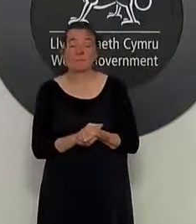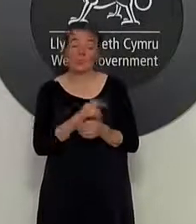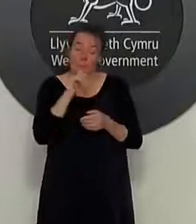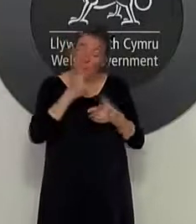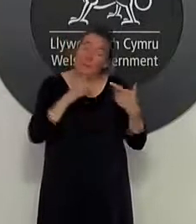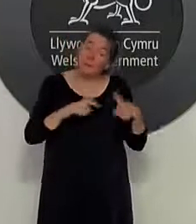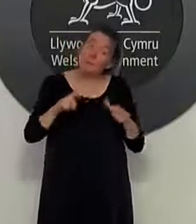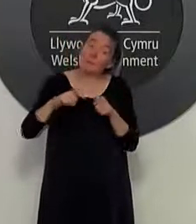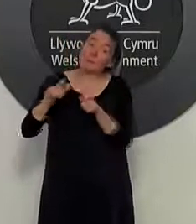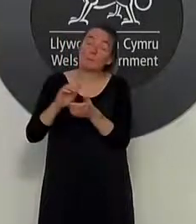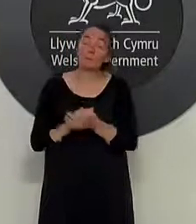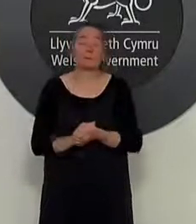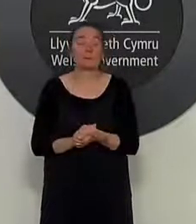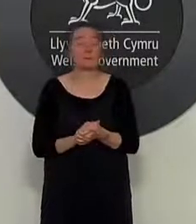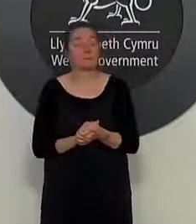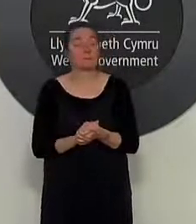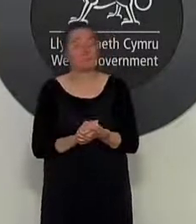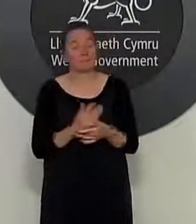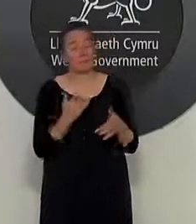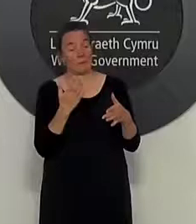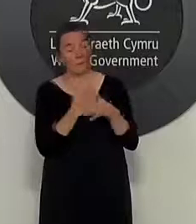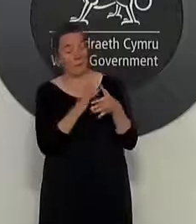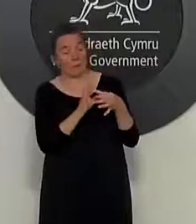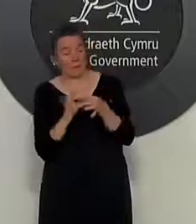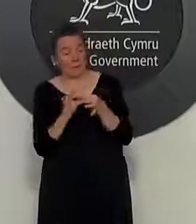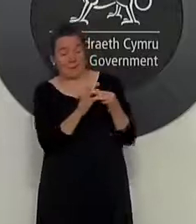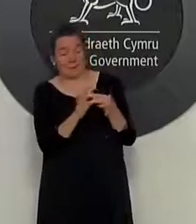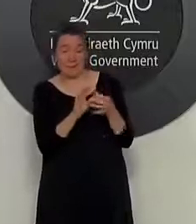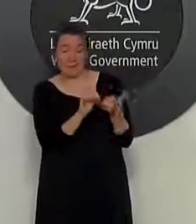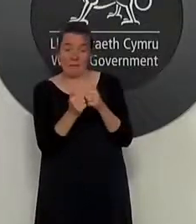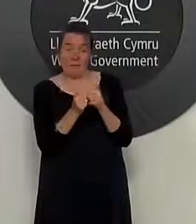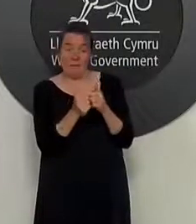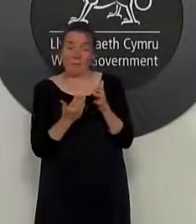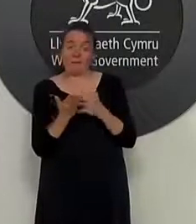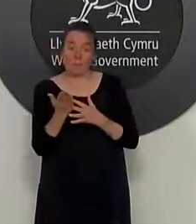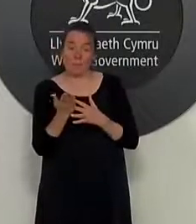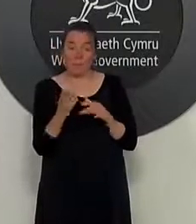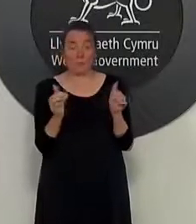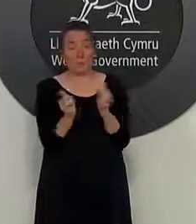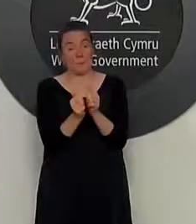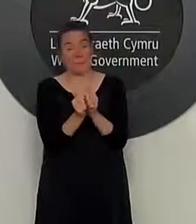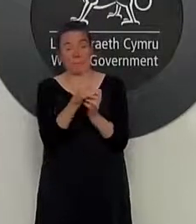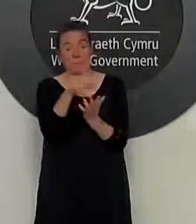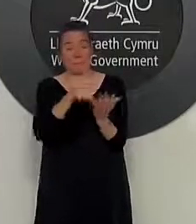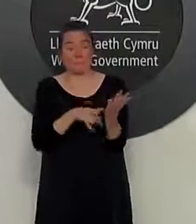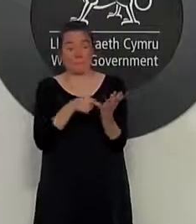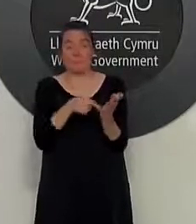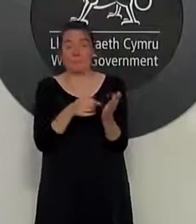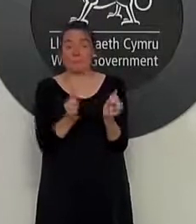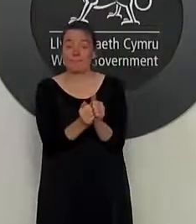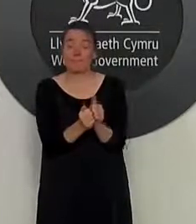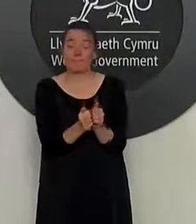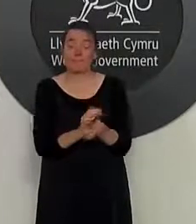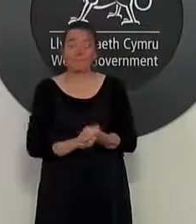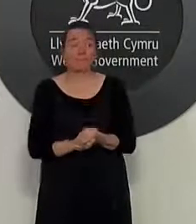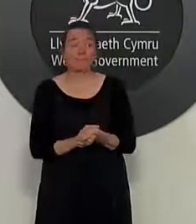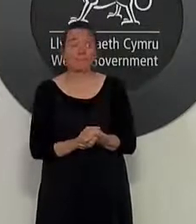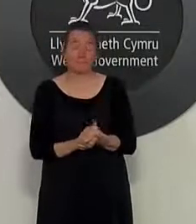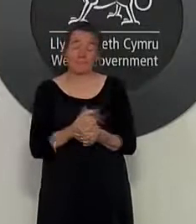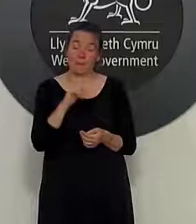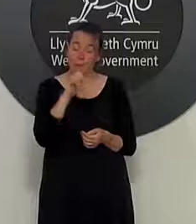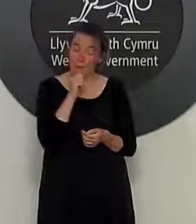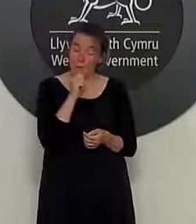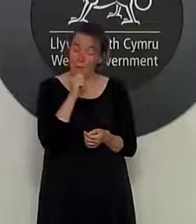continue to work together in the areas of the cooperation agreement, and we'll continue to have legitimate